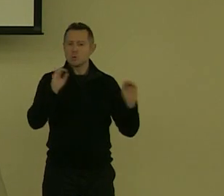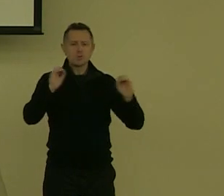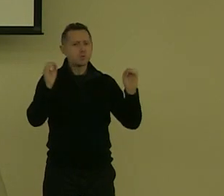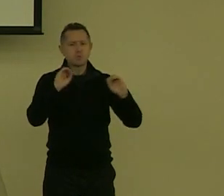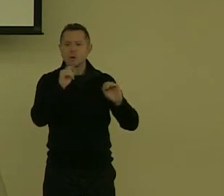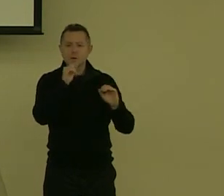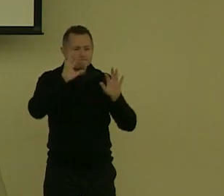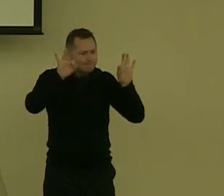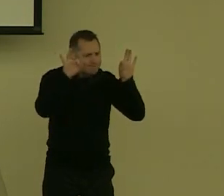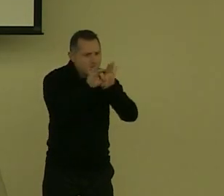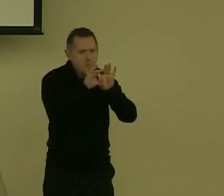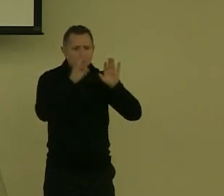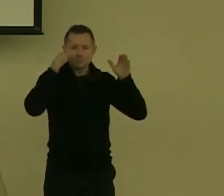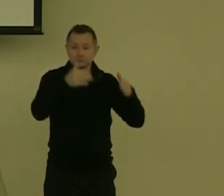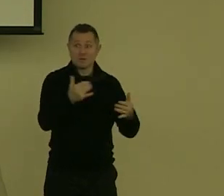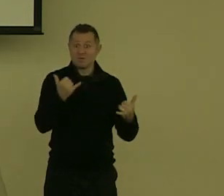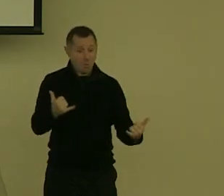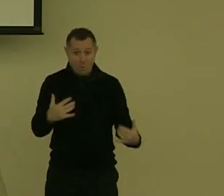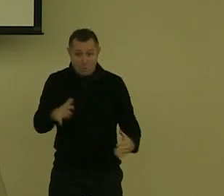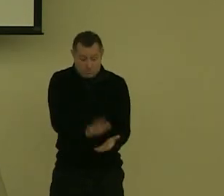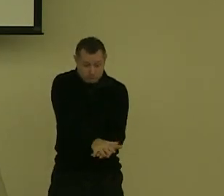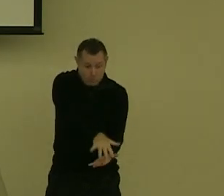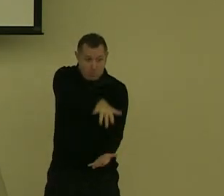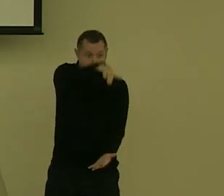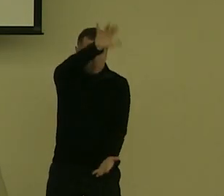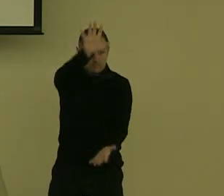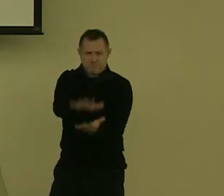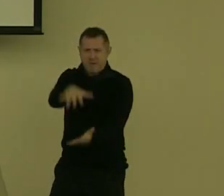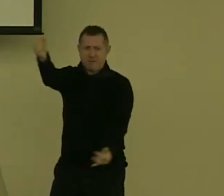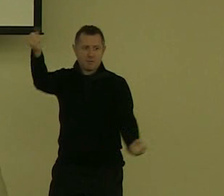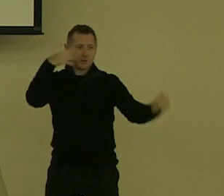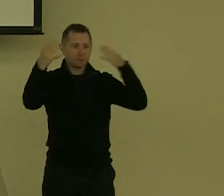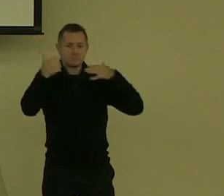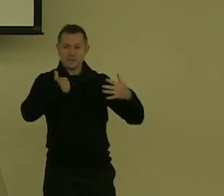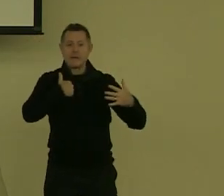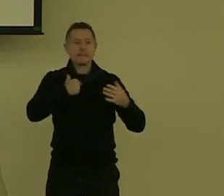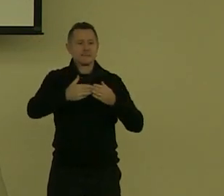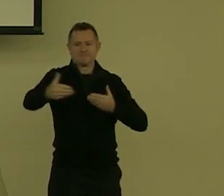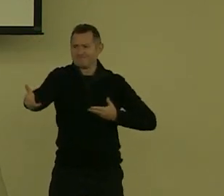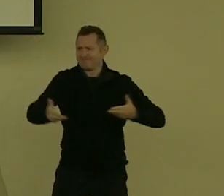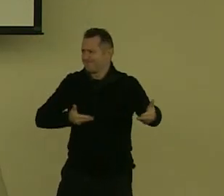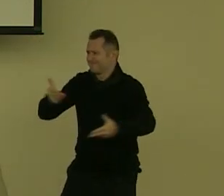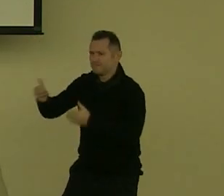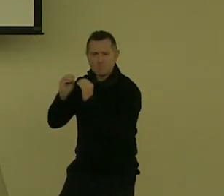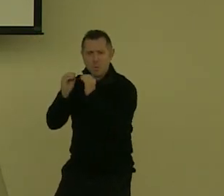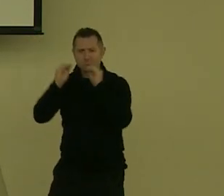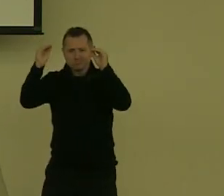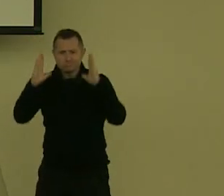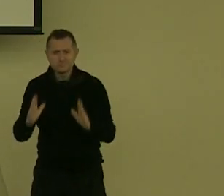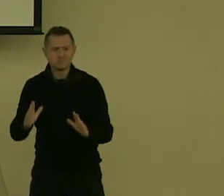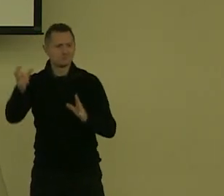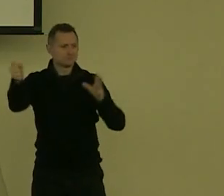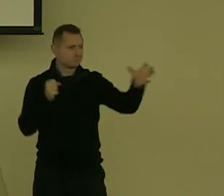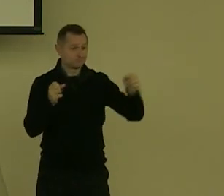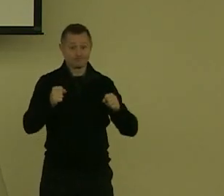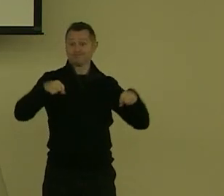come mentality. And it's proved to be true. We now have a course on the American graphic novel that's taught every other year.